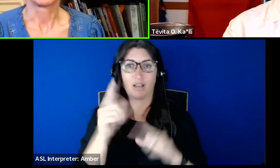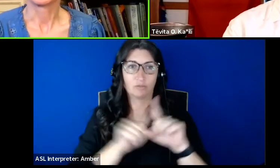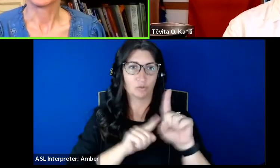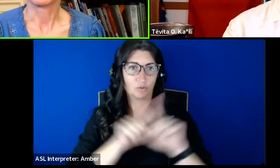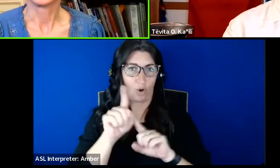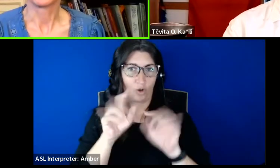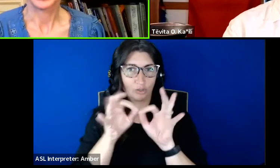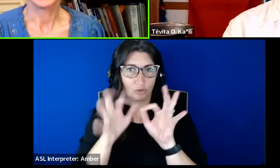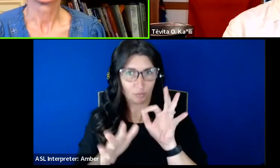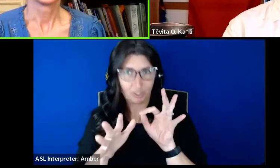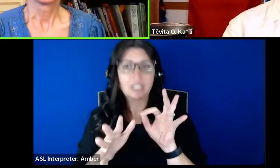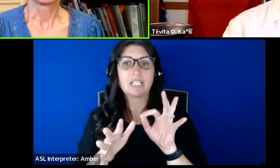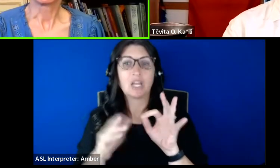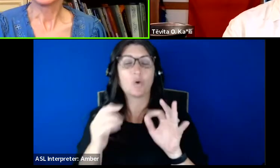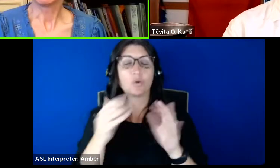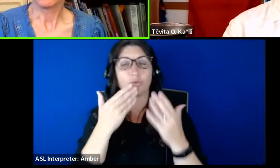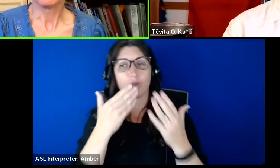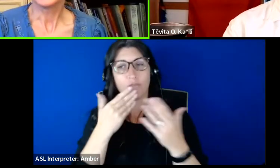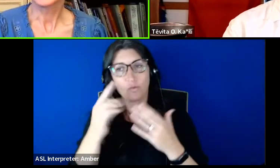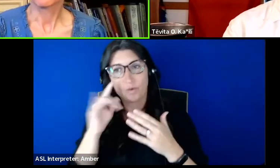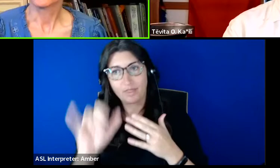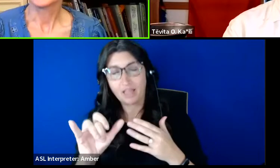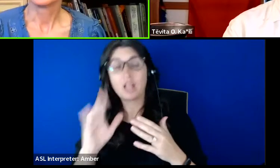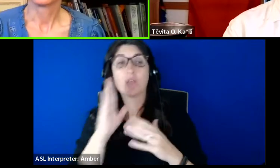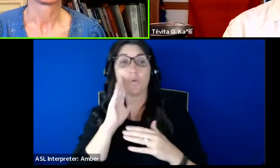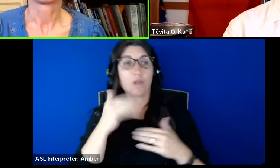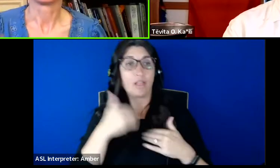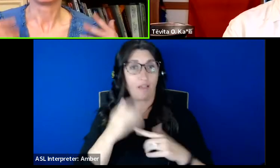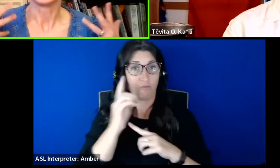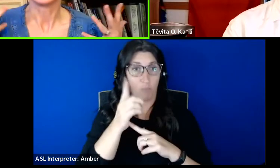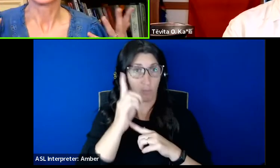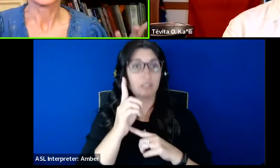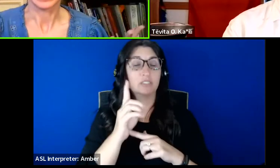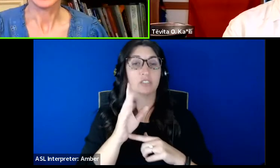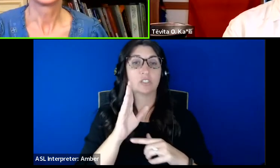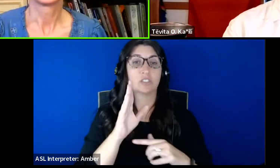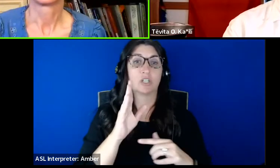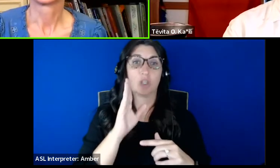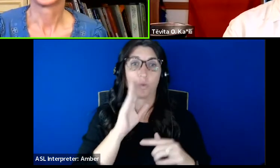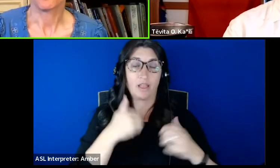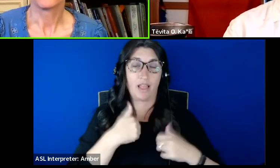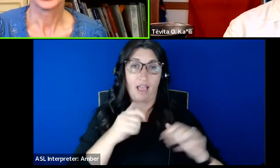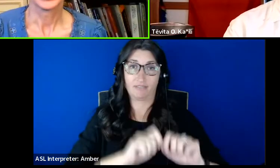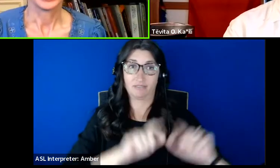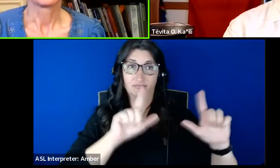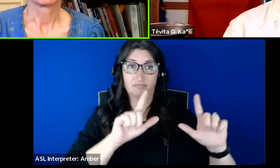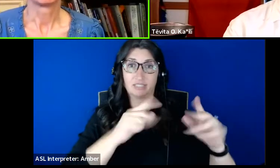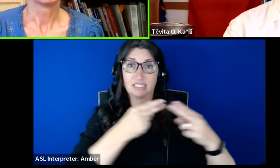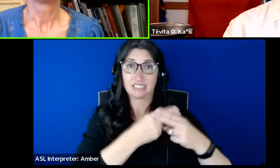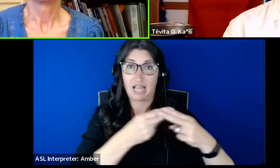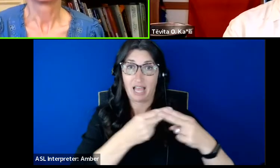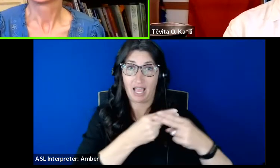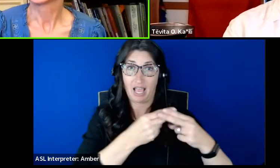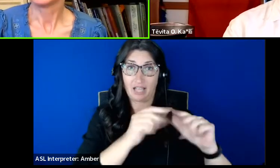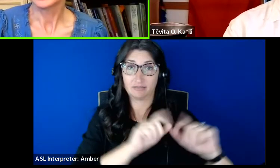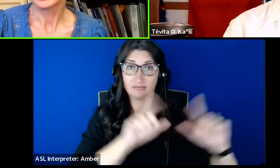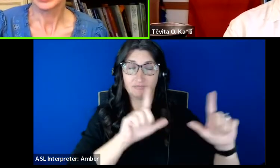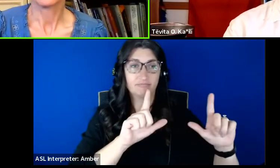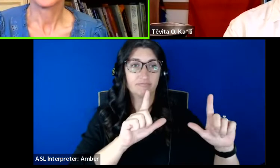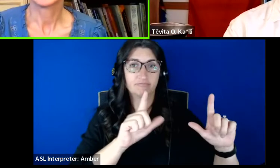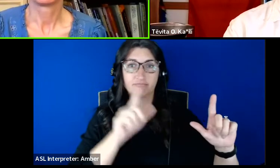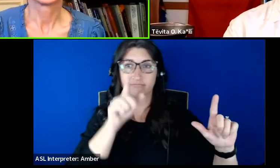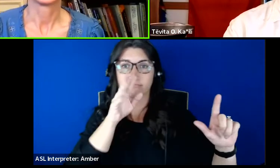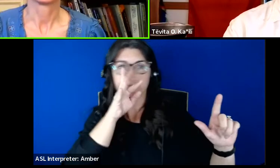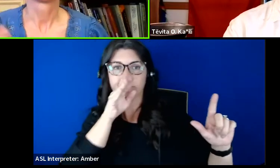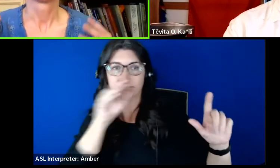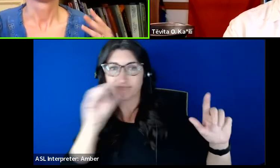and we're very grateful for that. There will be moments when there will be slides that are shown and there won't be much speaking.